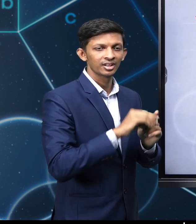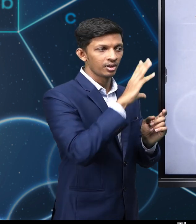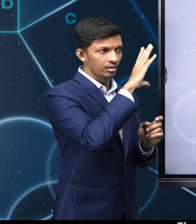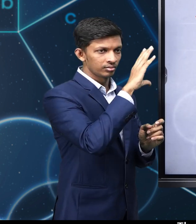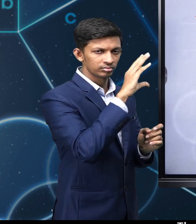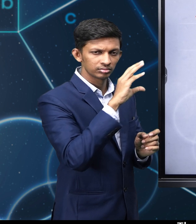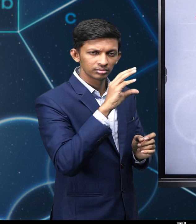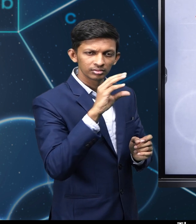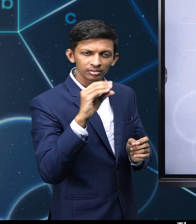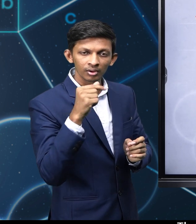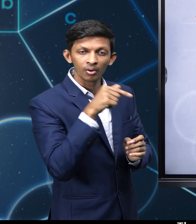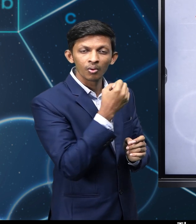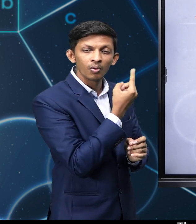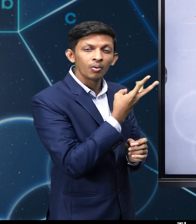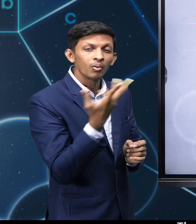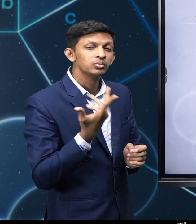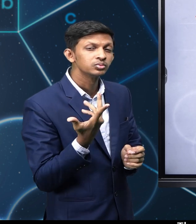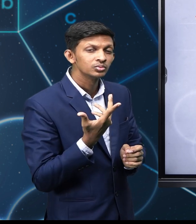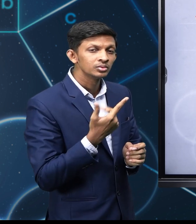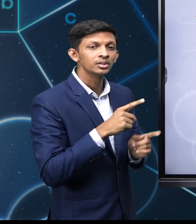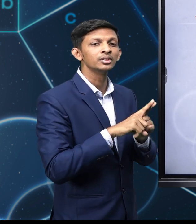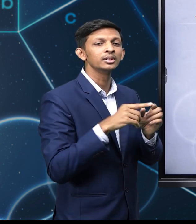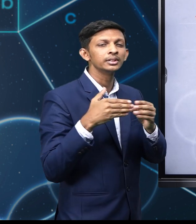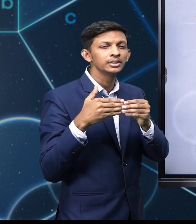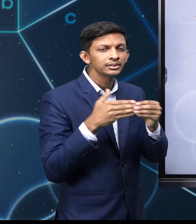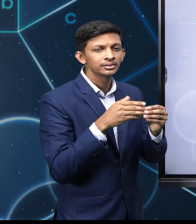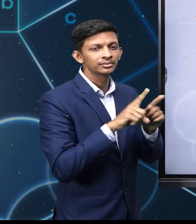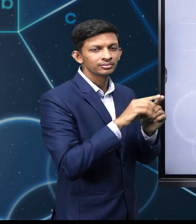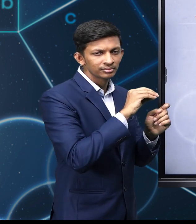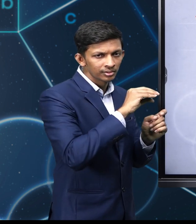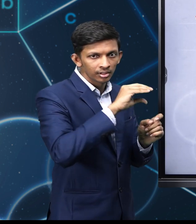The decrease in the number of workers lead to an increase in the number of days.